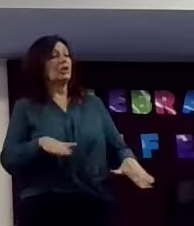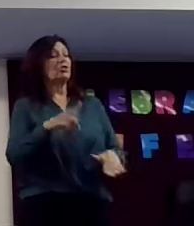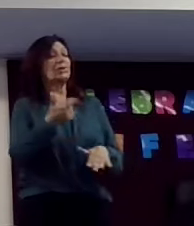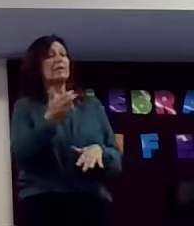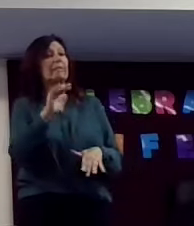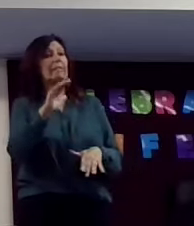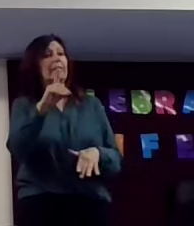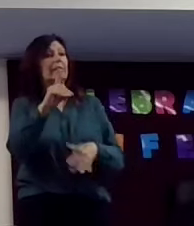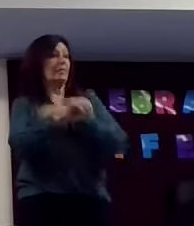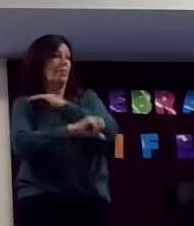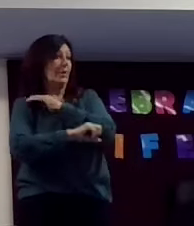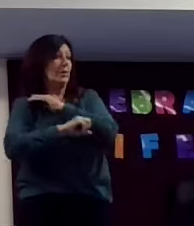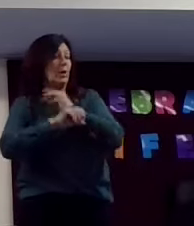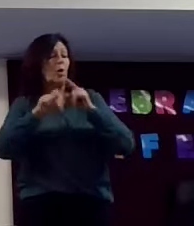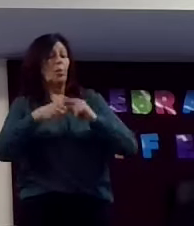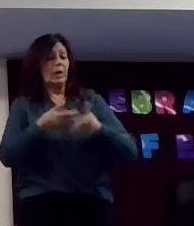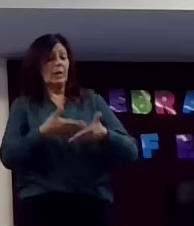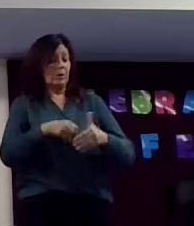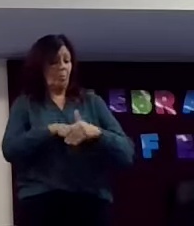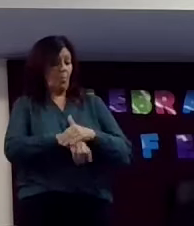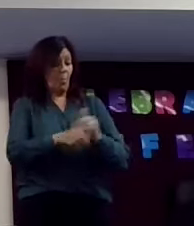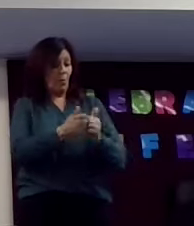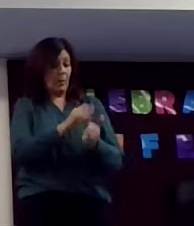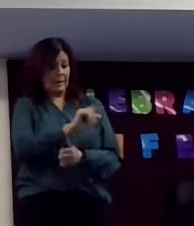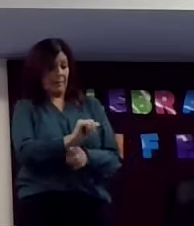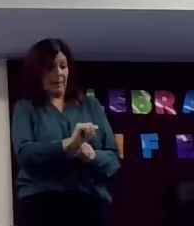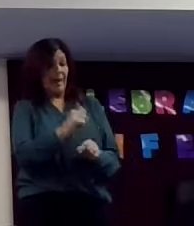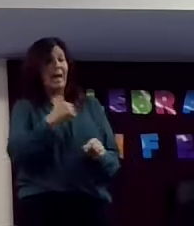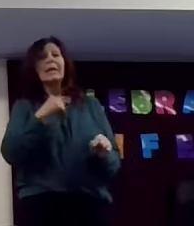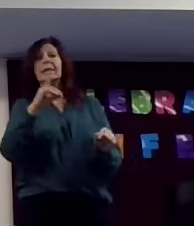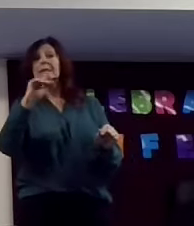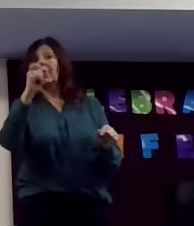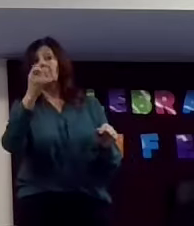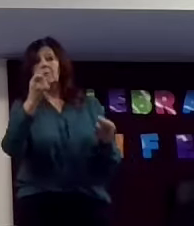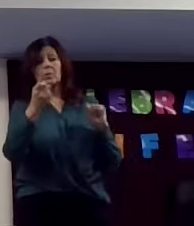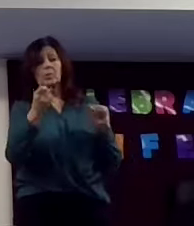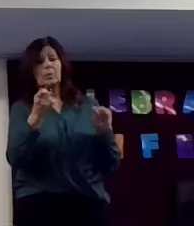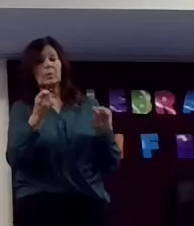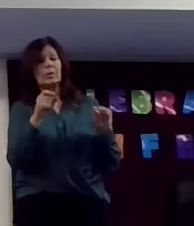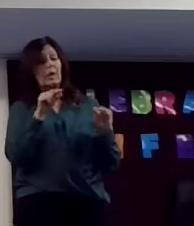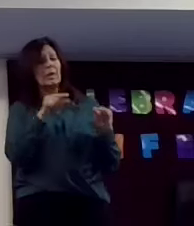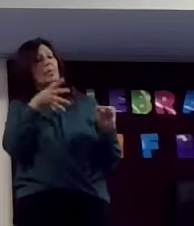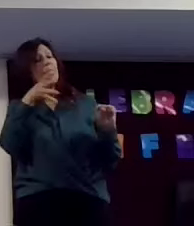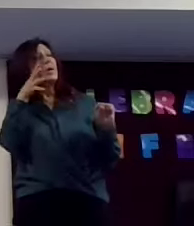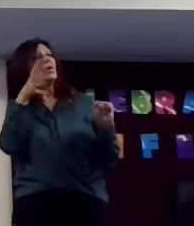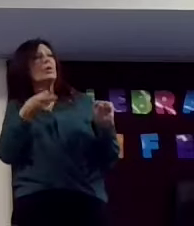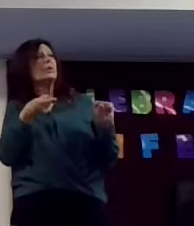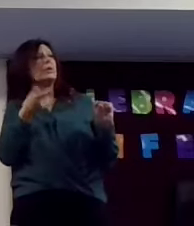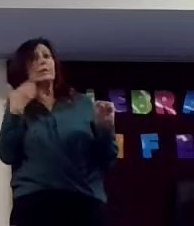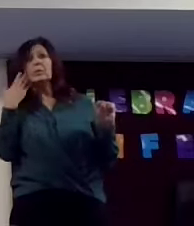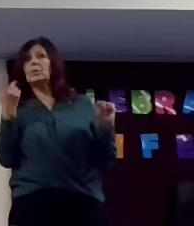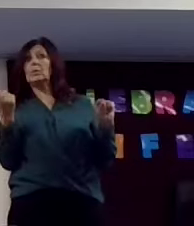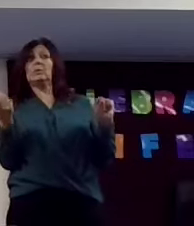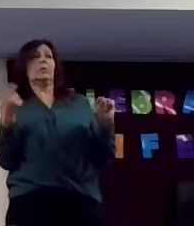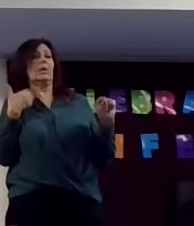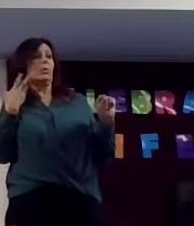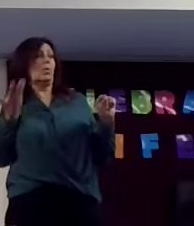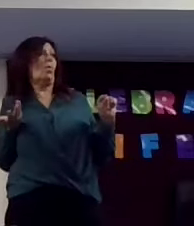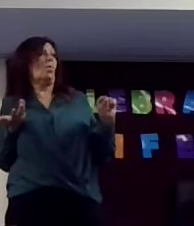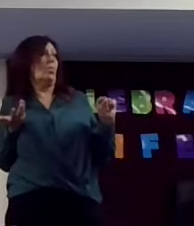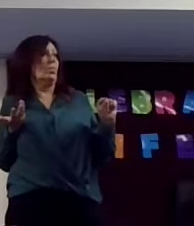Foundation, that when a child is born with a disability and has a diagnosis, what is that parent doesn't know what they don't